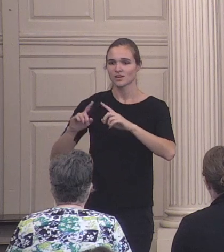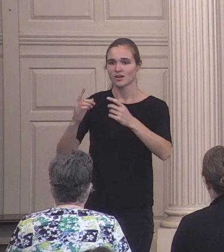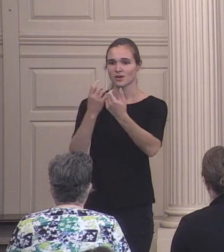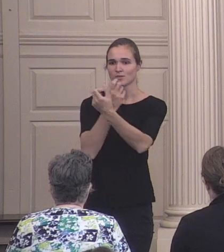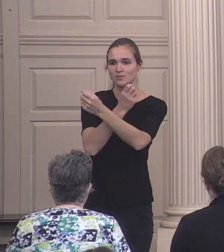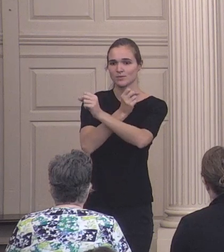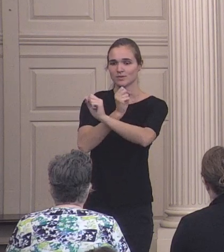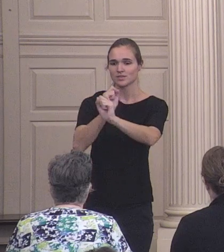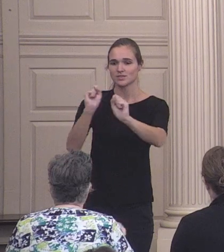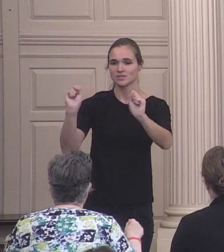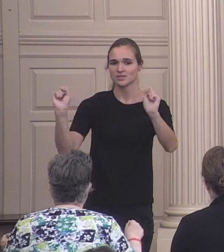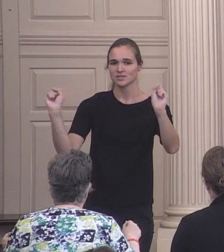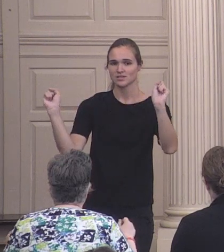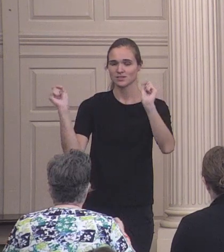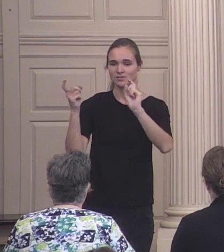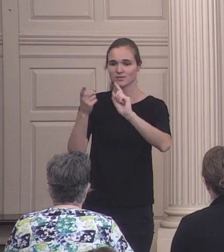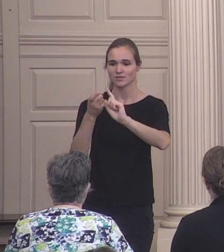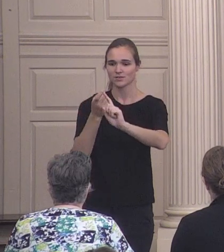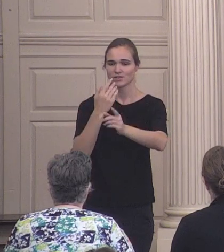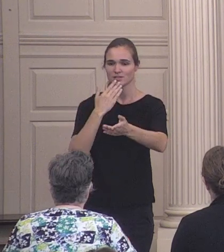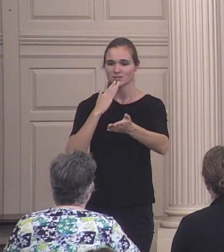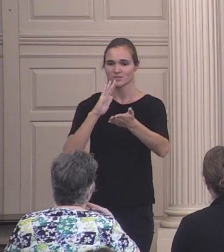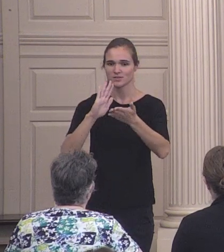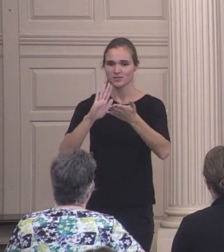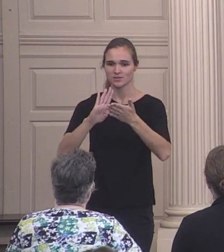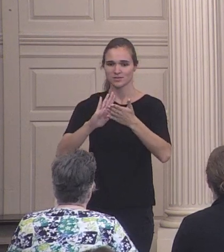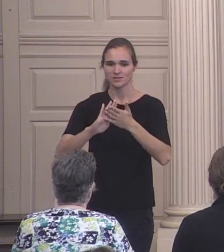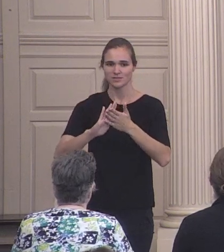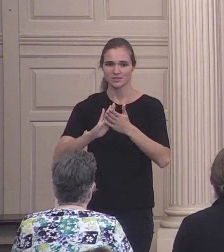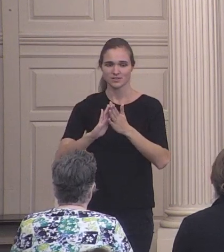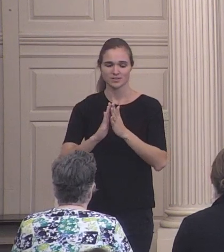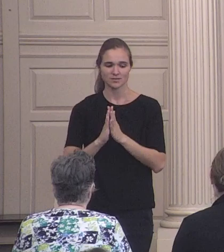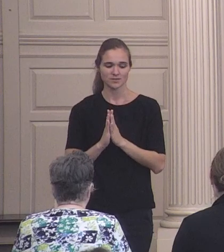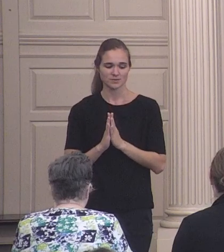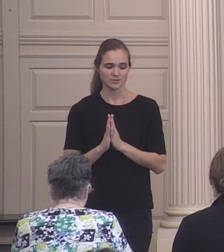temptation, but deliver us from